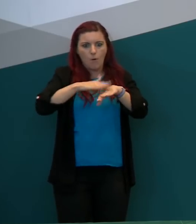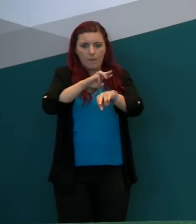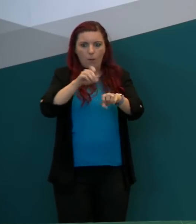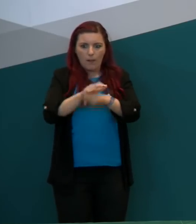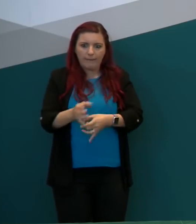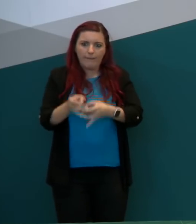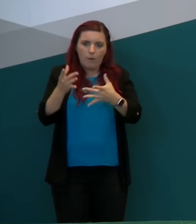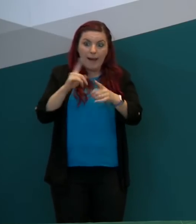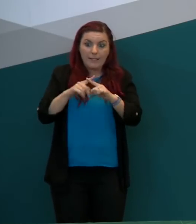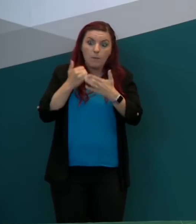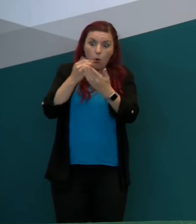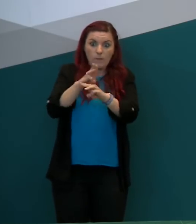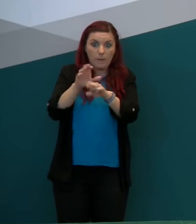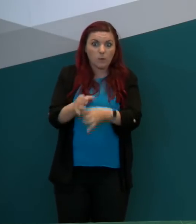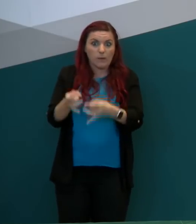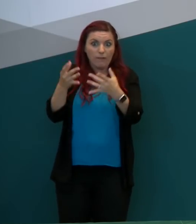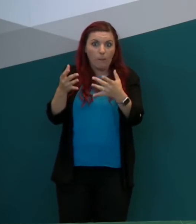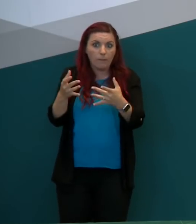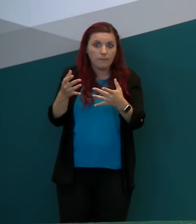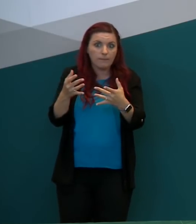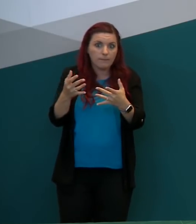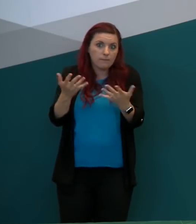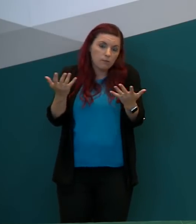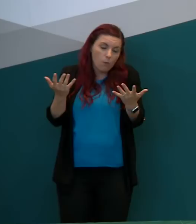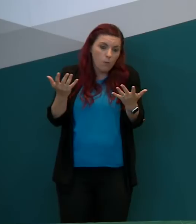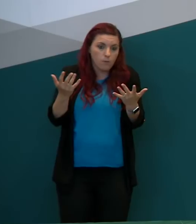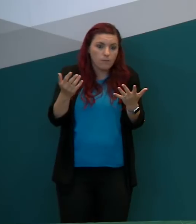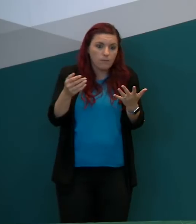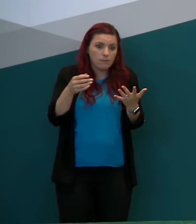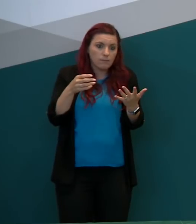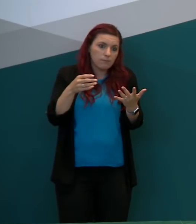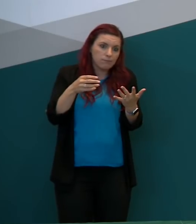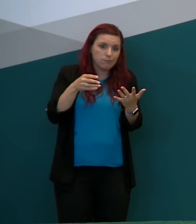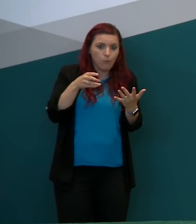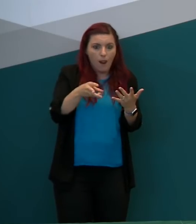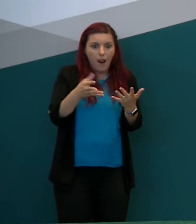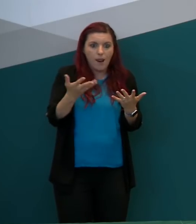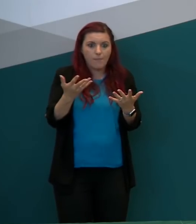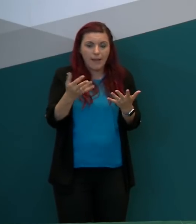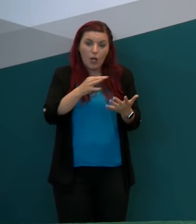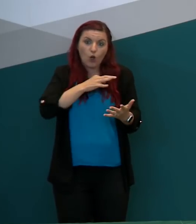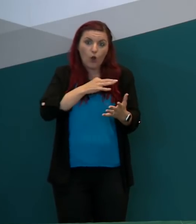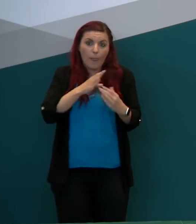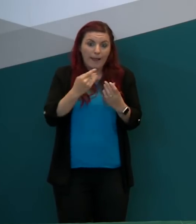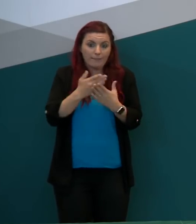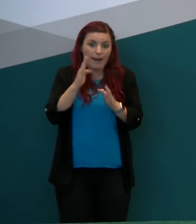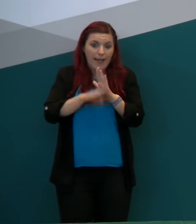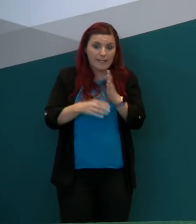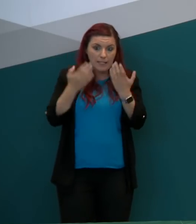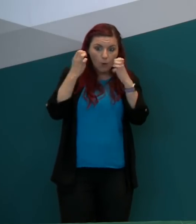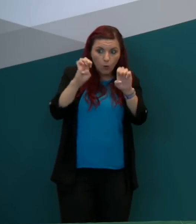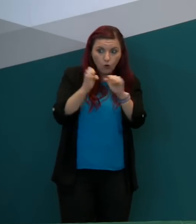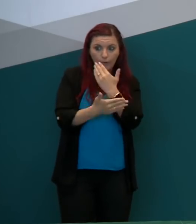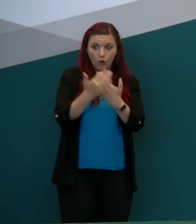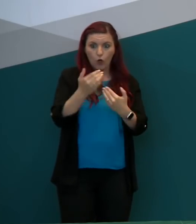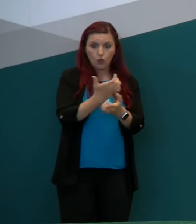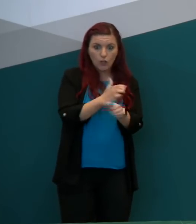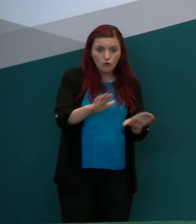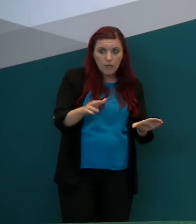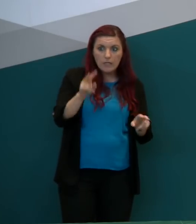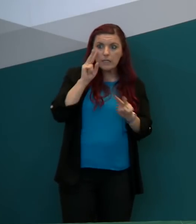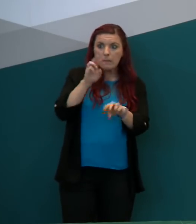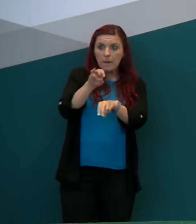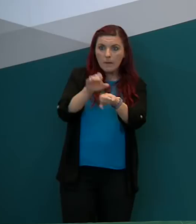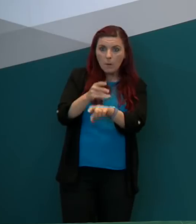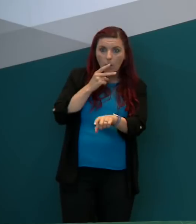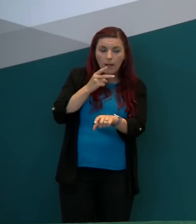smoking, the less contact that people who don't smoke will have with the passive smoke, and the less exposure that young children will have to seeing people smoke and all